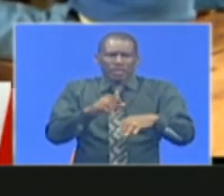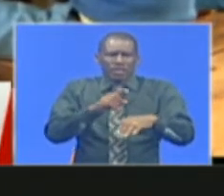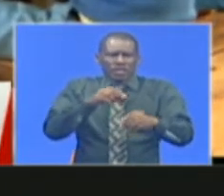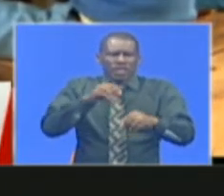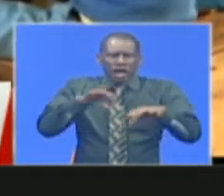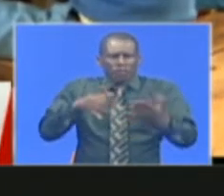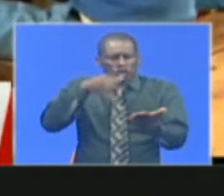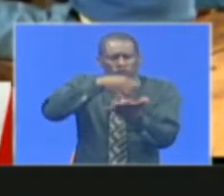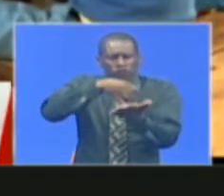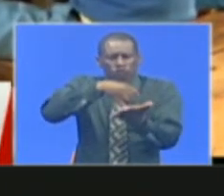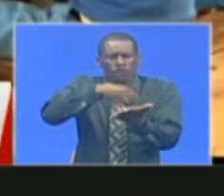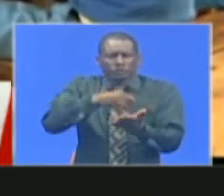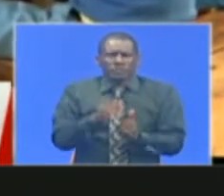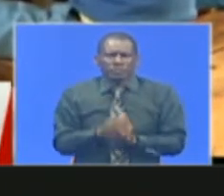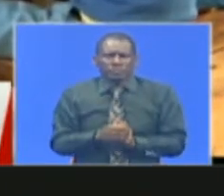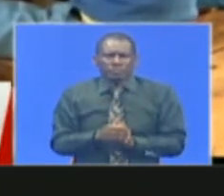inclusivity.